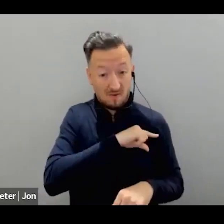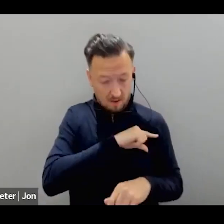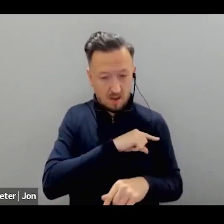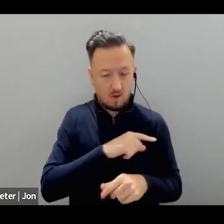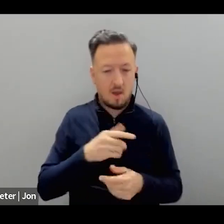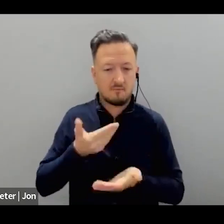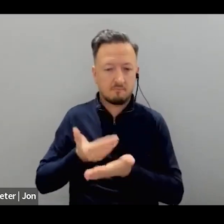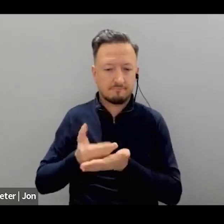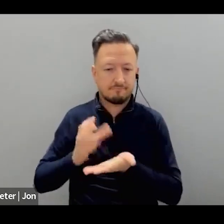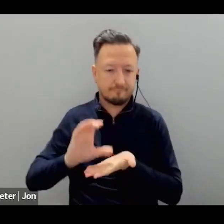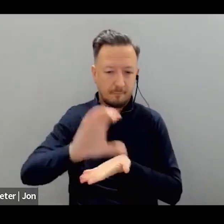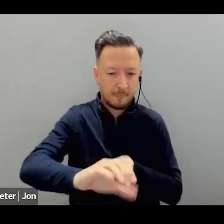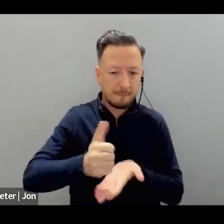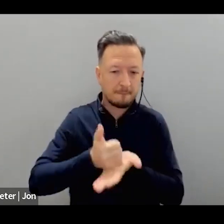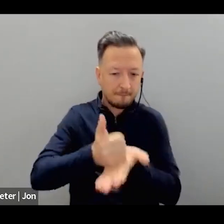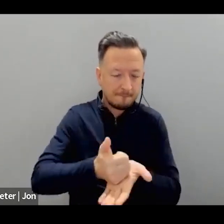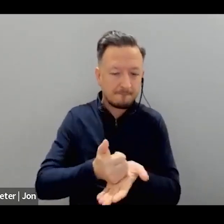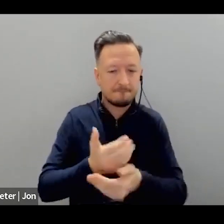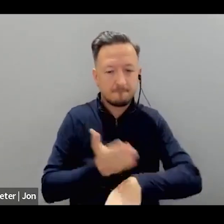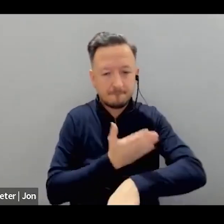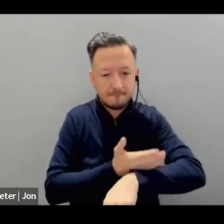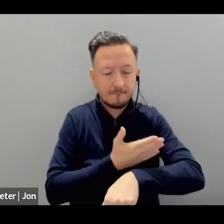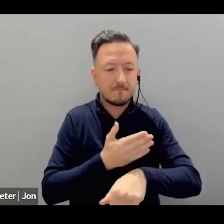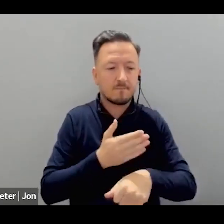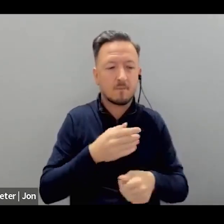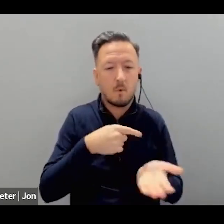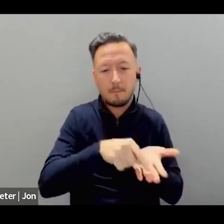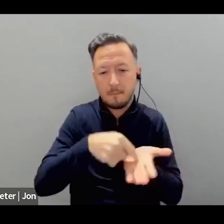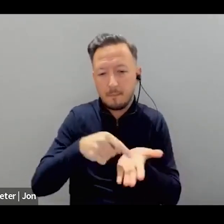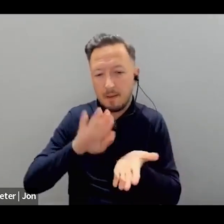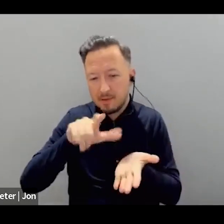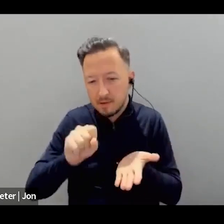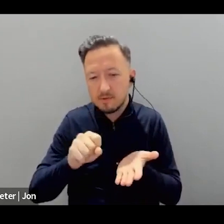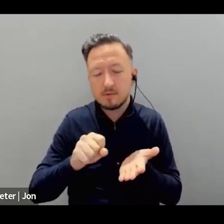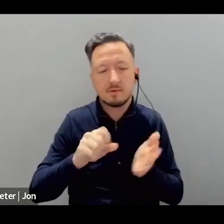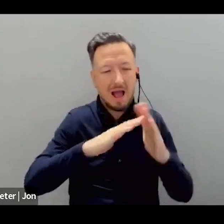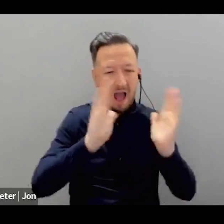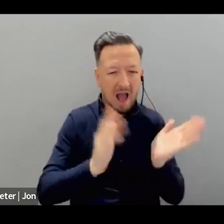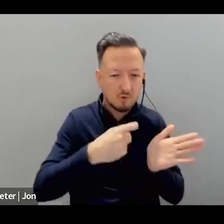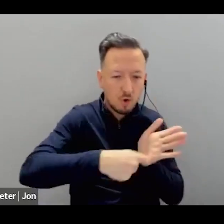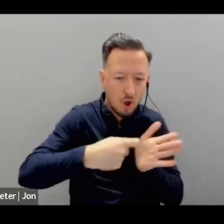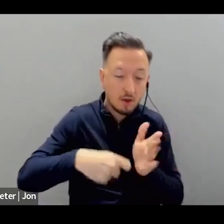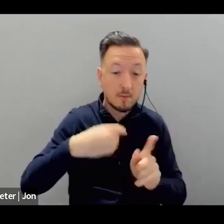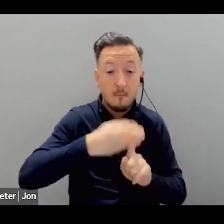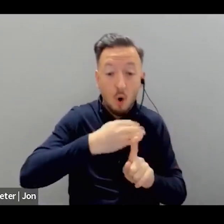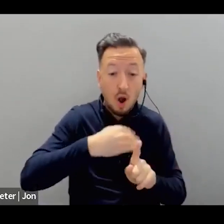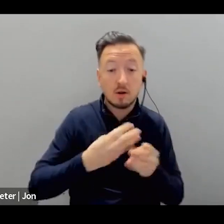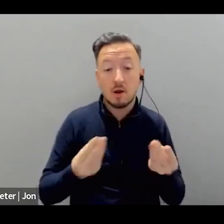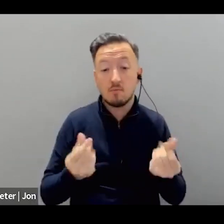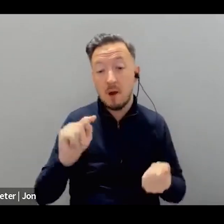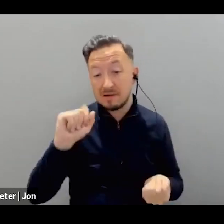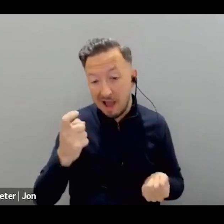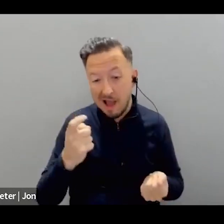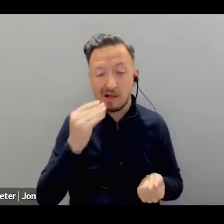for housing-related costs, such as property tax bills and other housing costs, including mortgage or homeowners